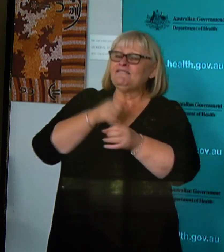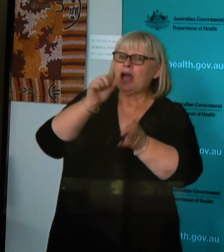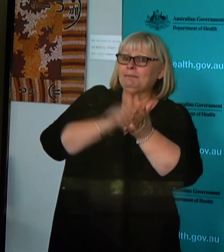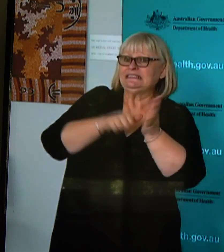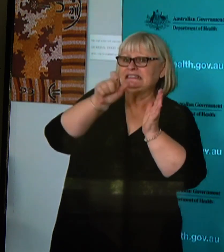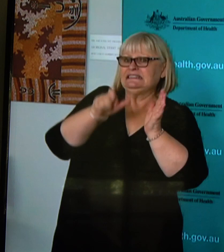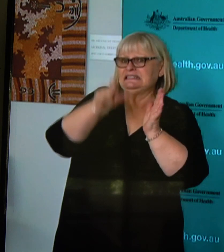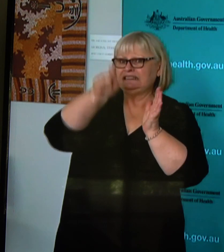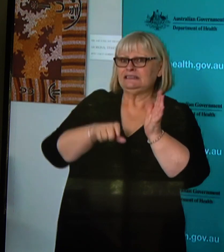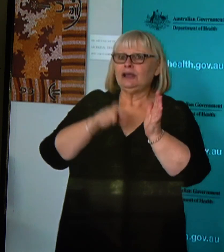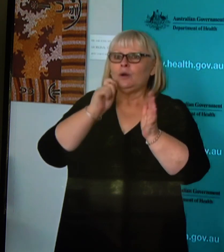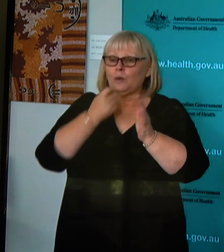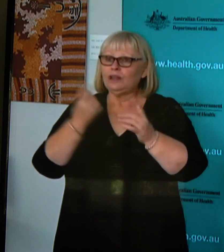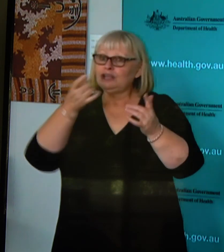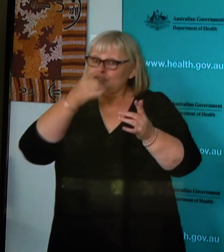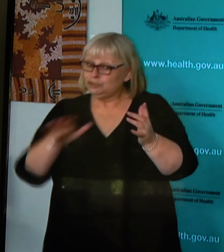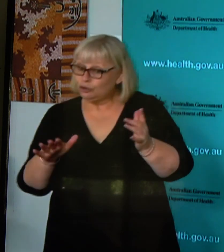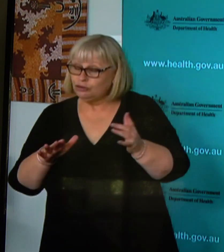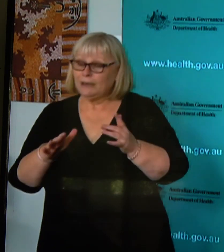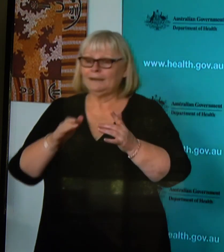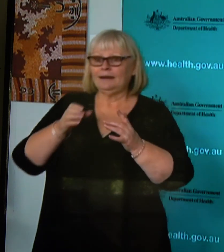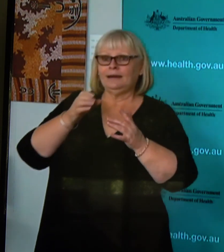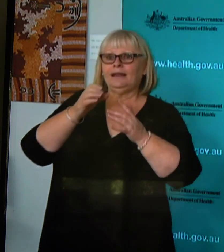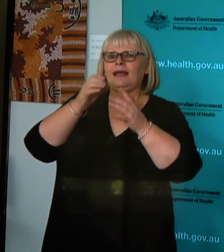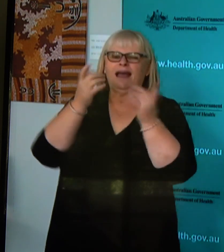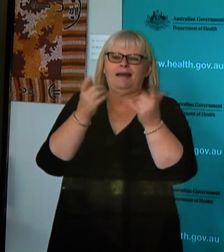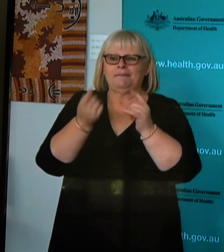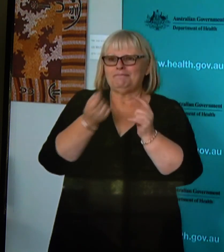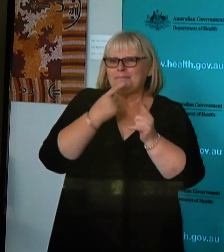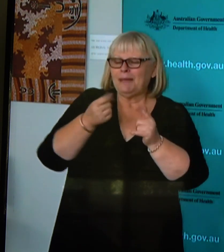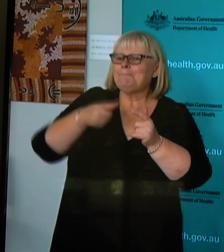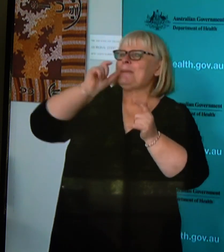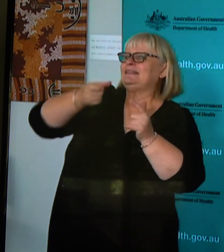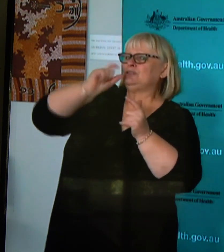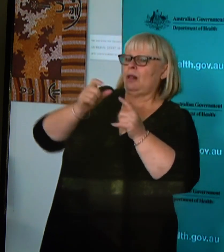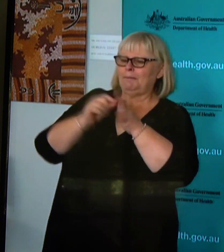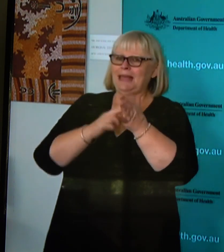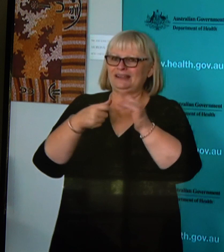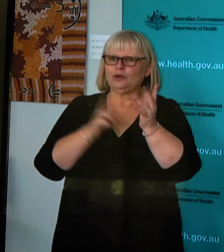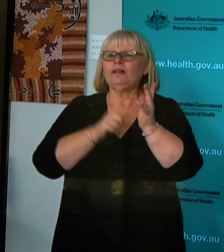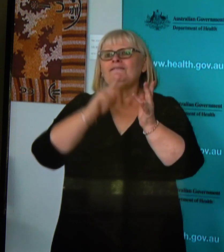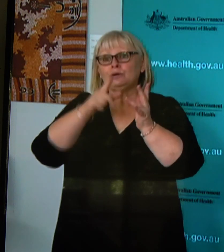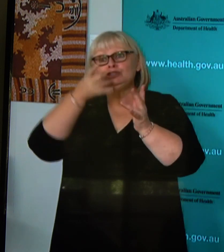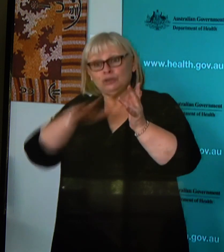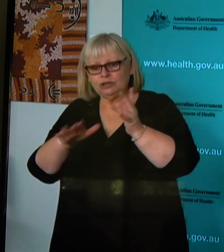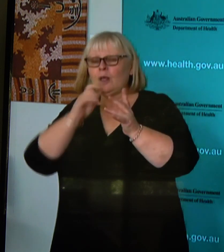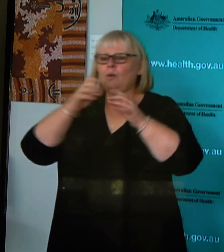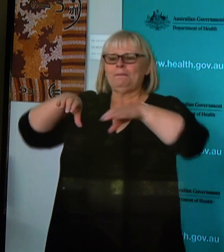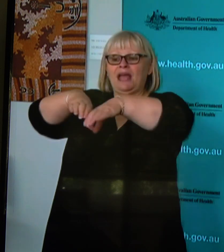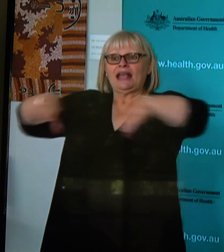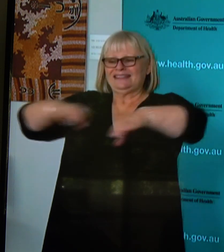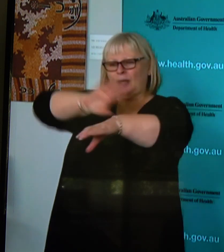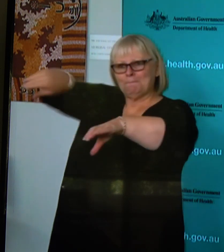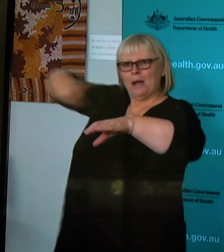required to place children's paracetamol formulations, so that's Panadol syrup and the like, behind the counter